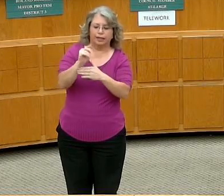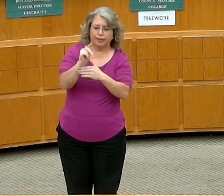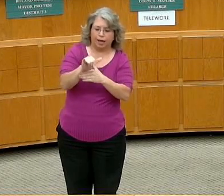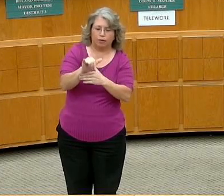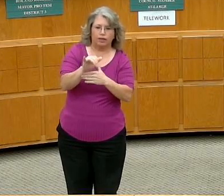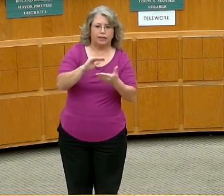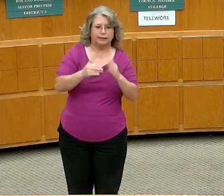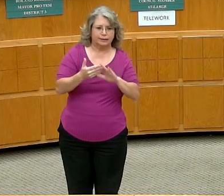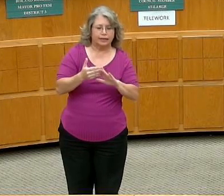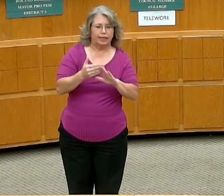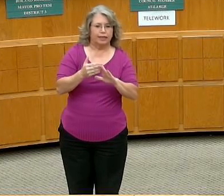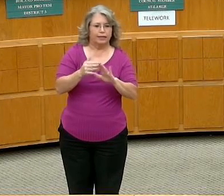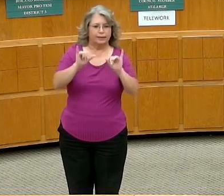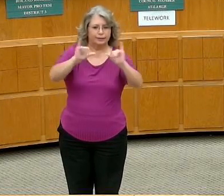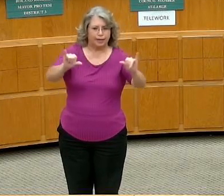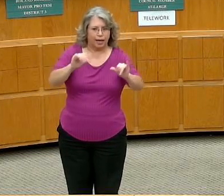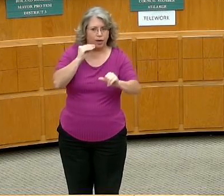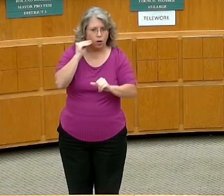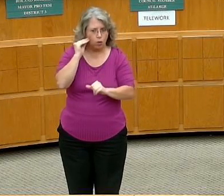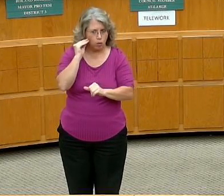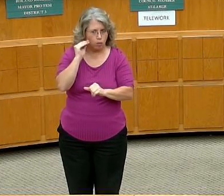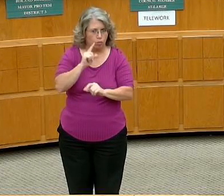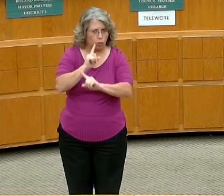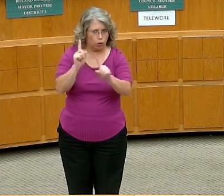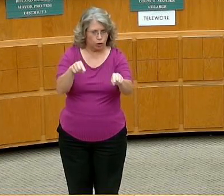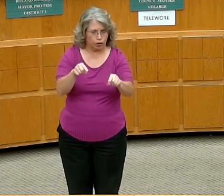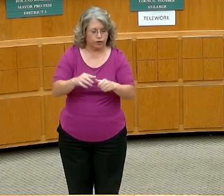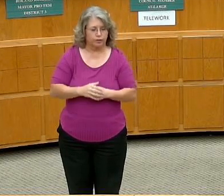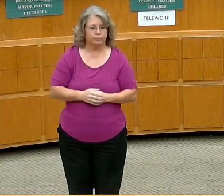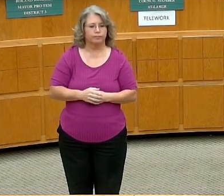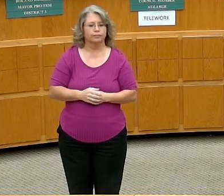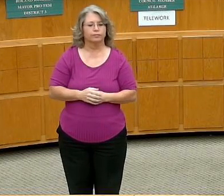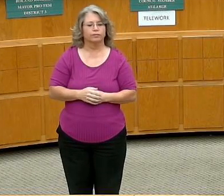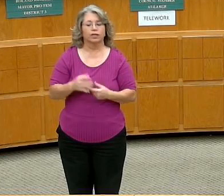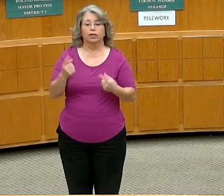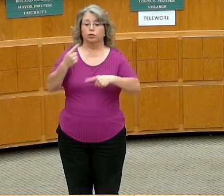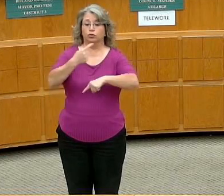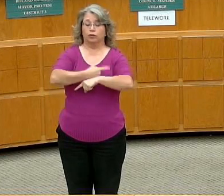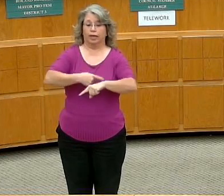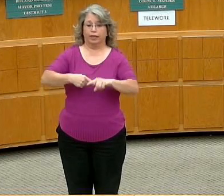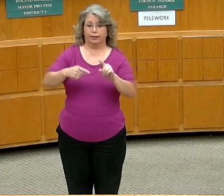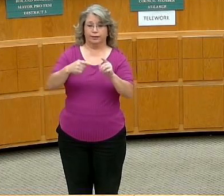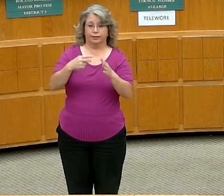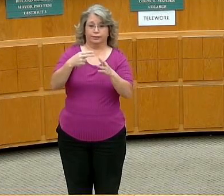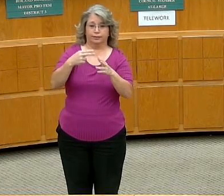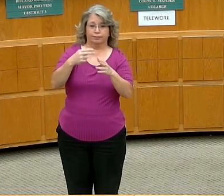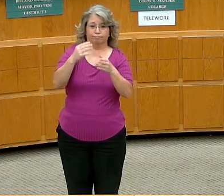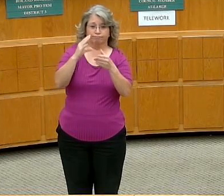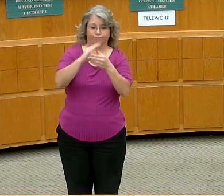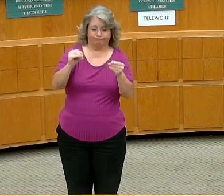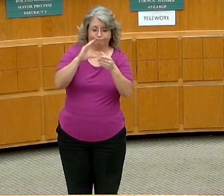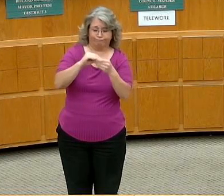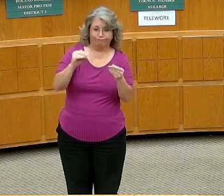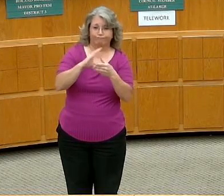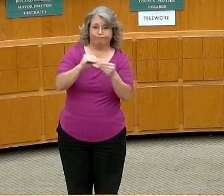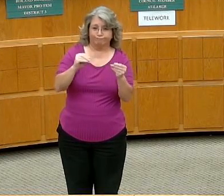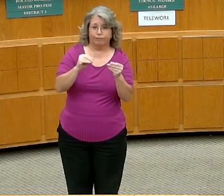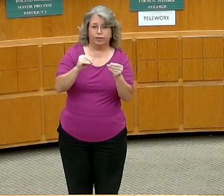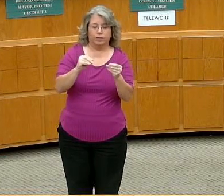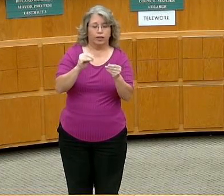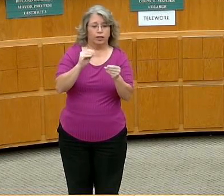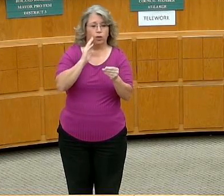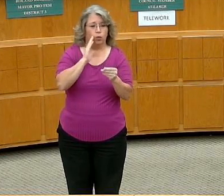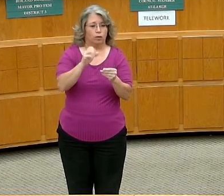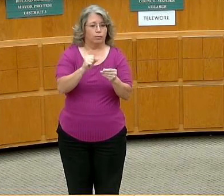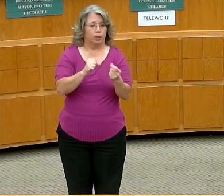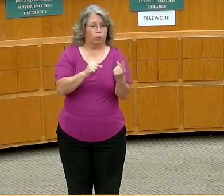social distancing orders. Today's briefing and report is the beginning. It's only one of many that we'll share